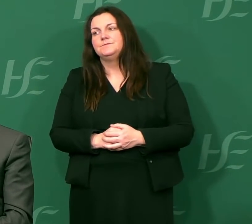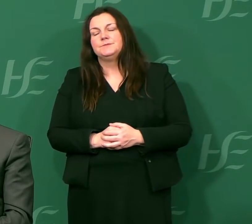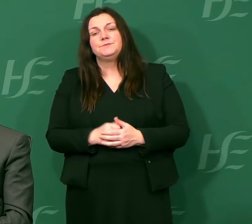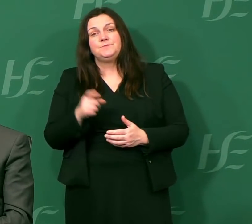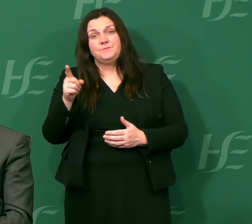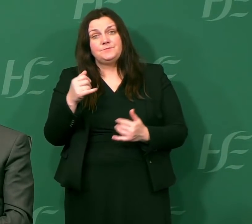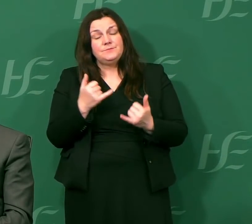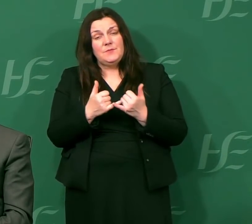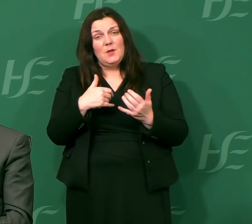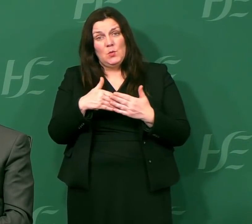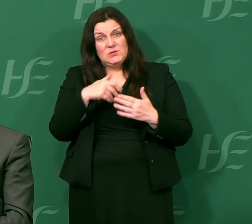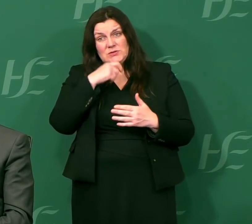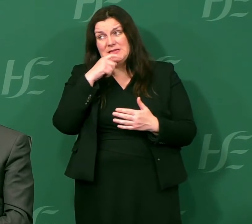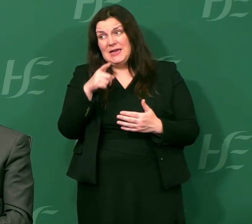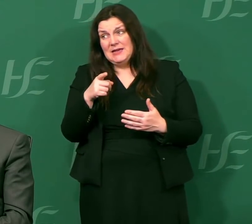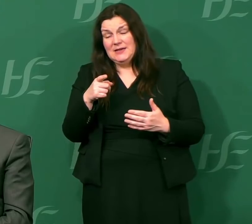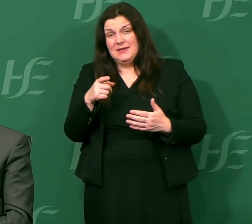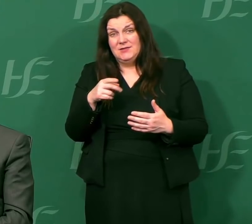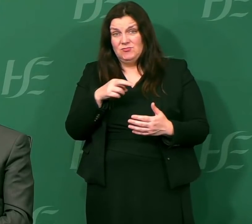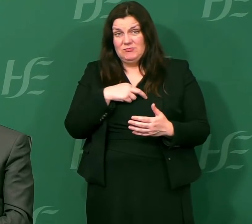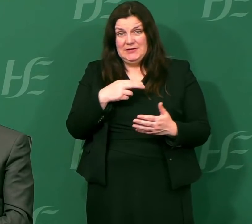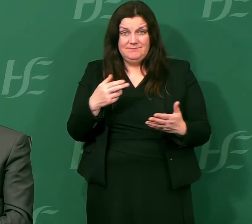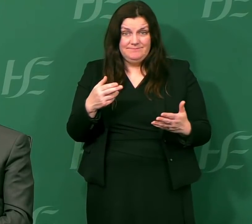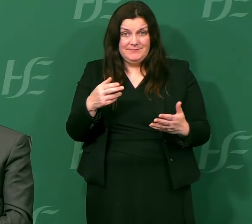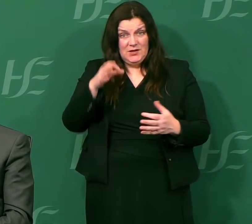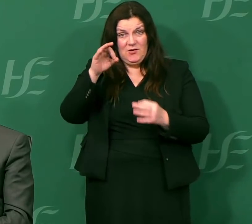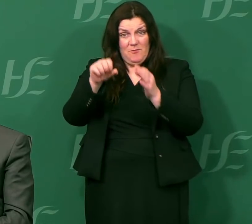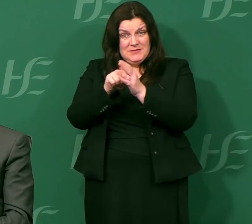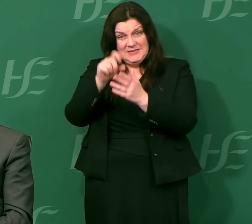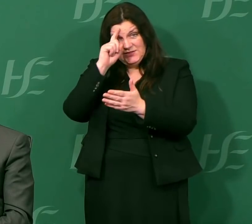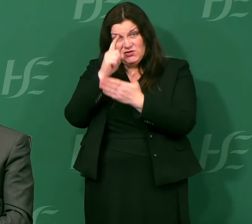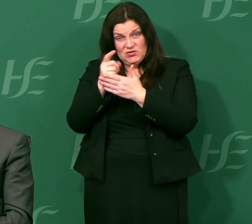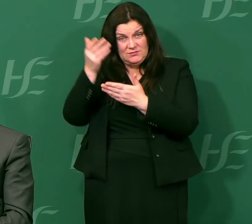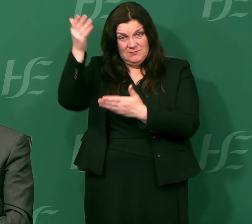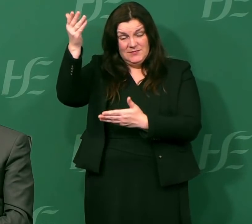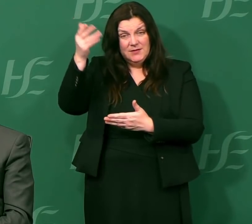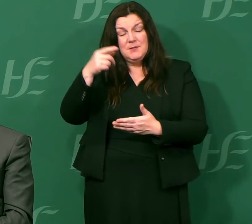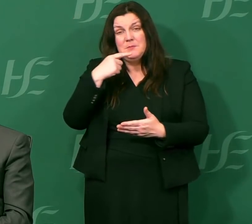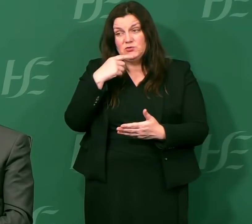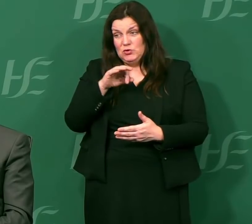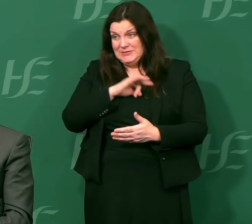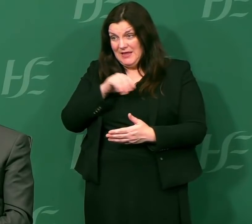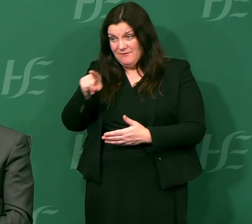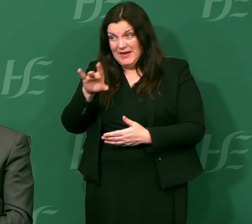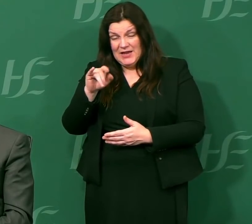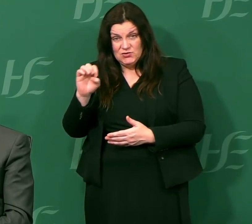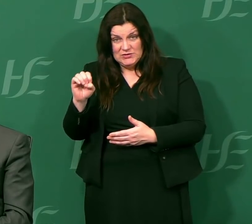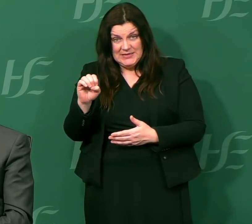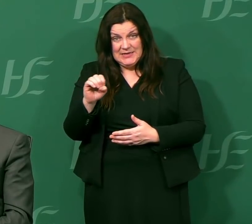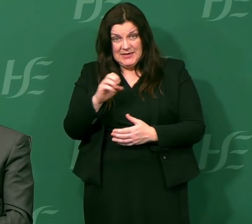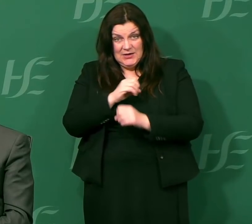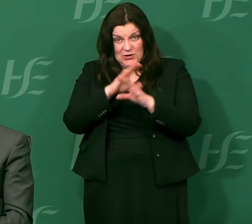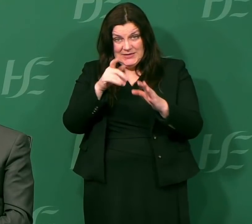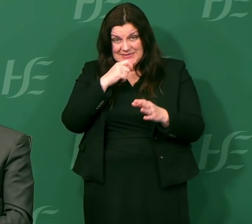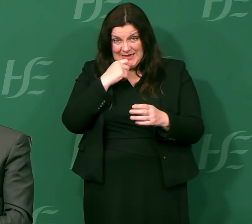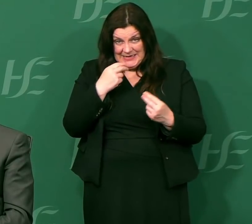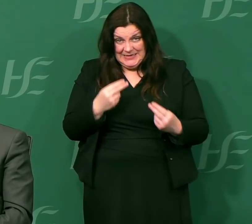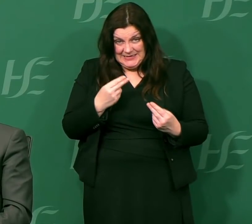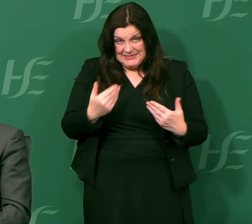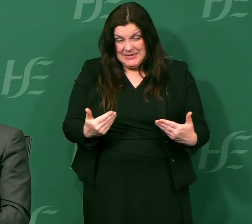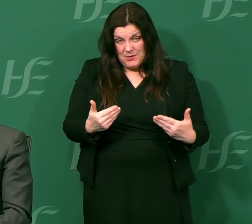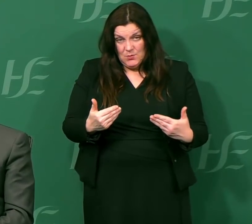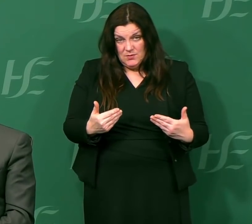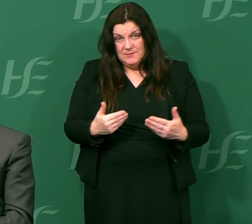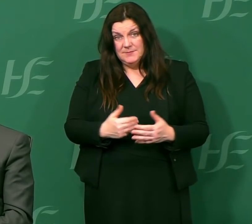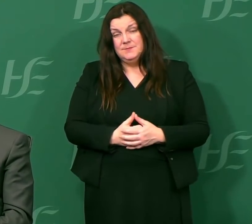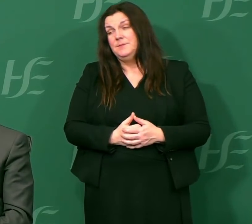saying, obviously it is at the end of the day, obviously it's a government decision, but yourselves and the HSE are clearly saying they're needed now.